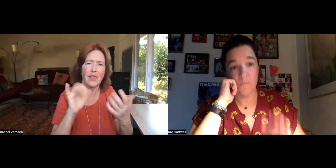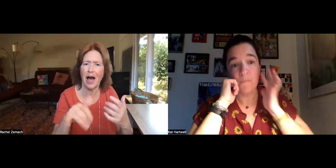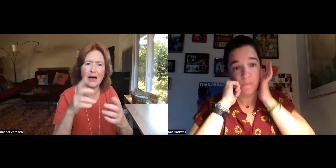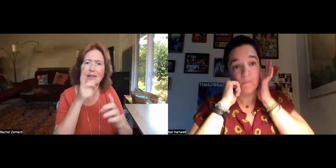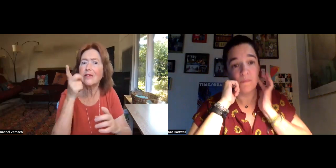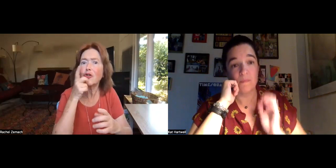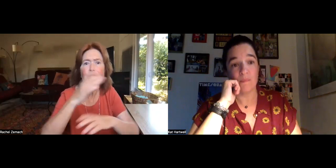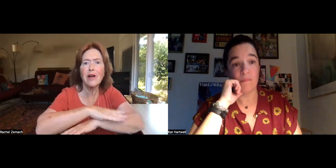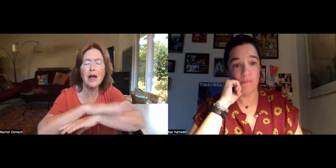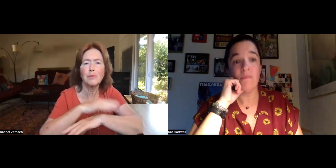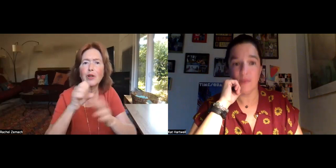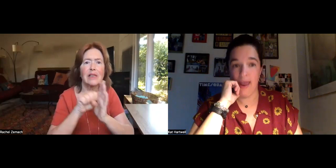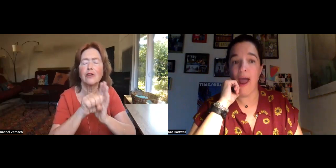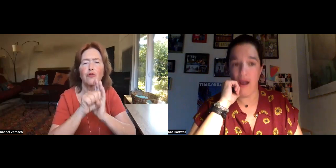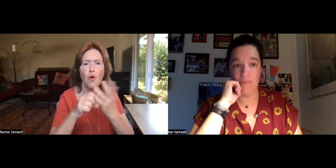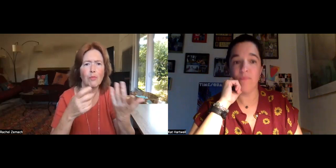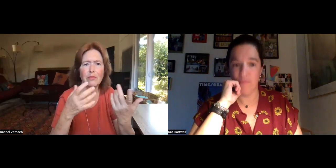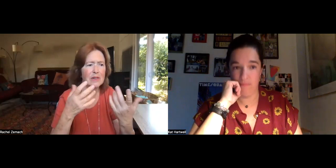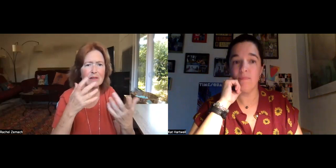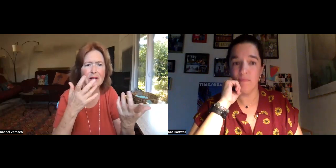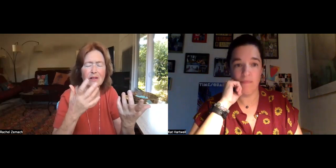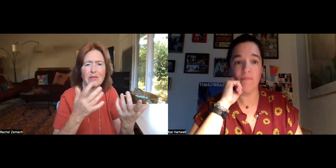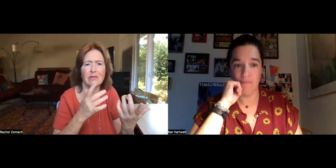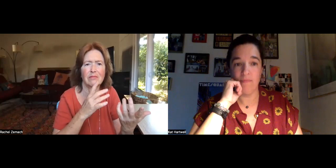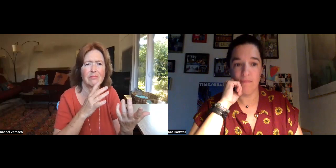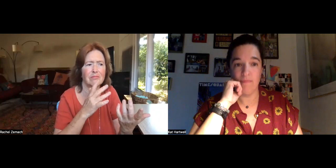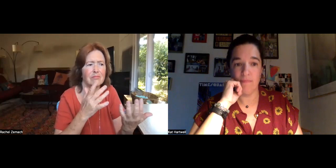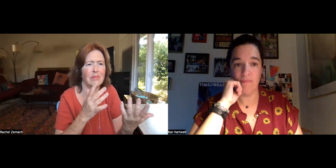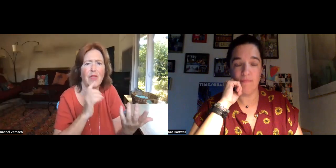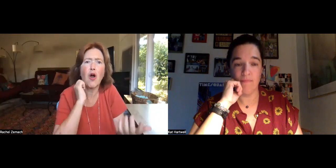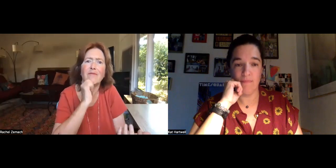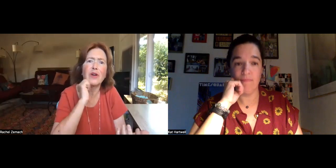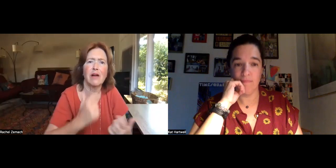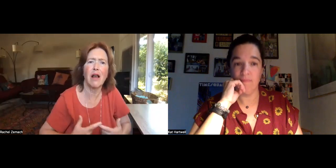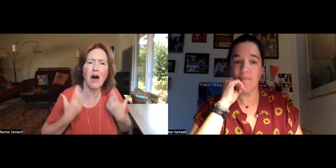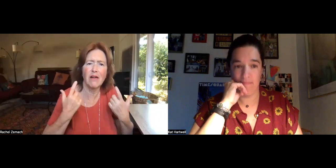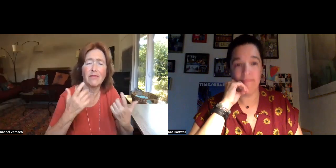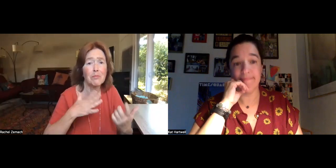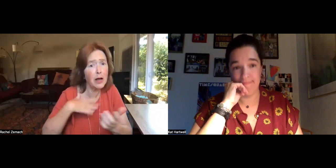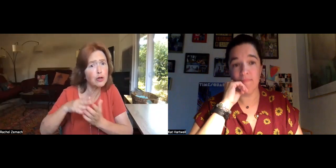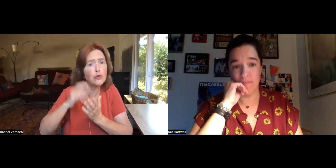that dinner table, yeah, their everyday life, my